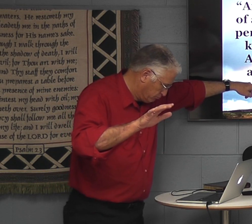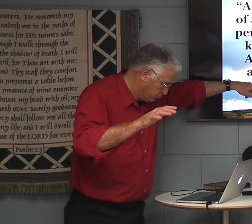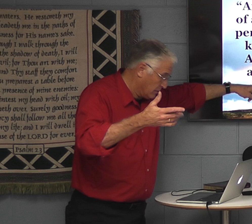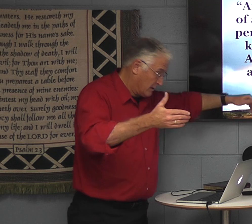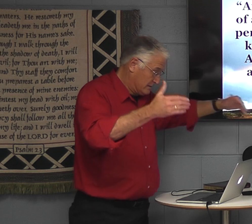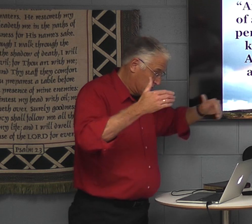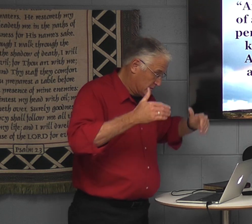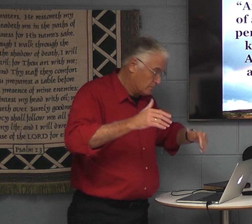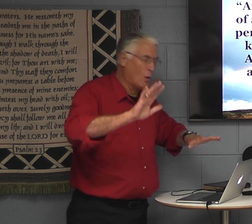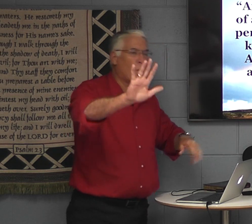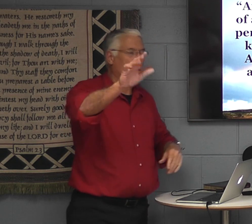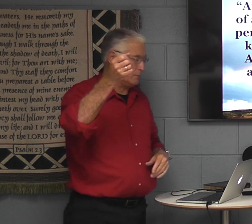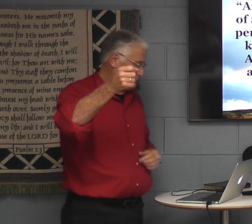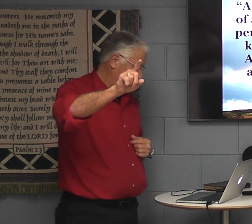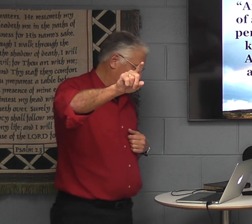Let me finish that. Oh.